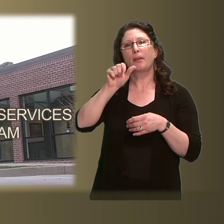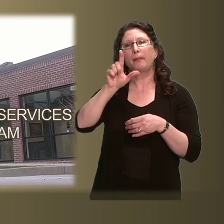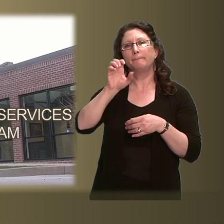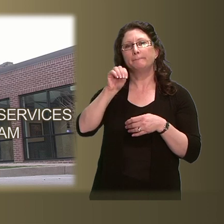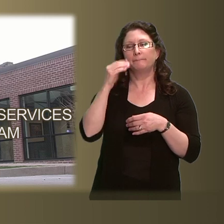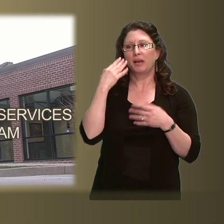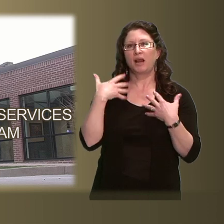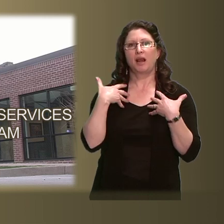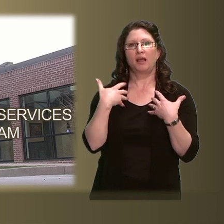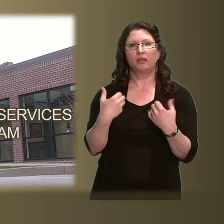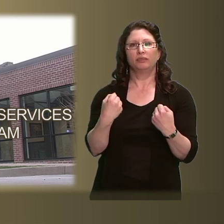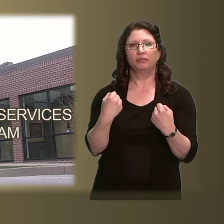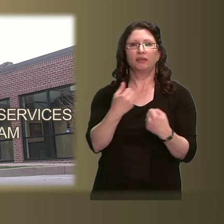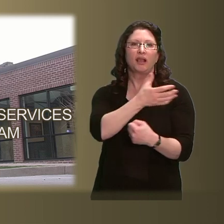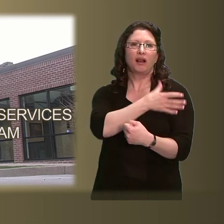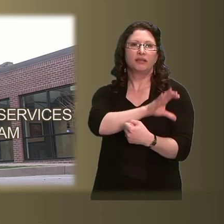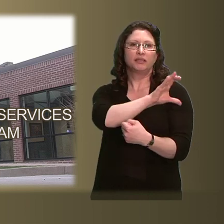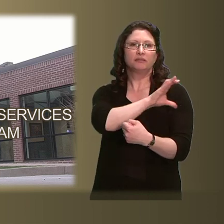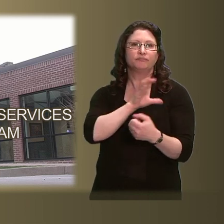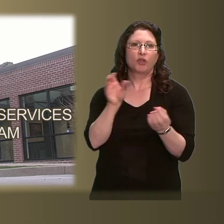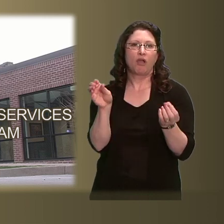Please contact us at